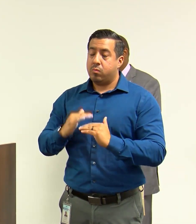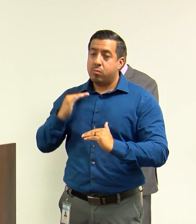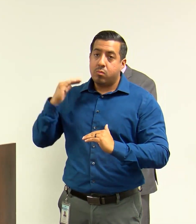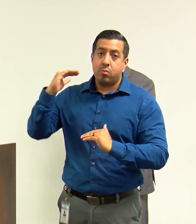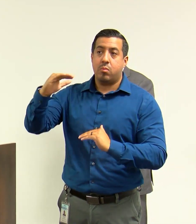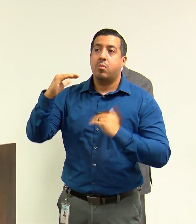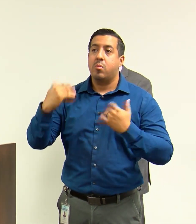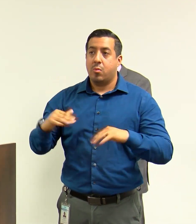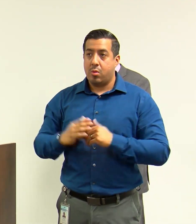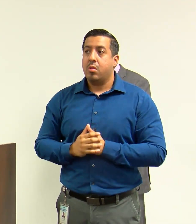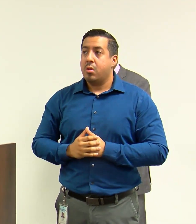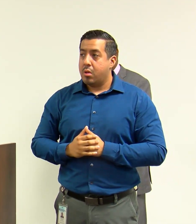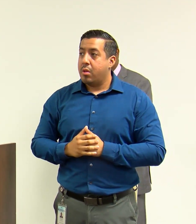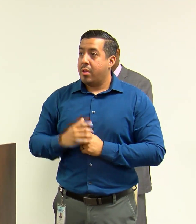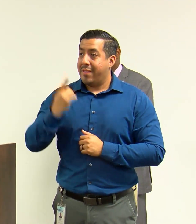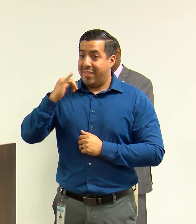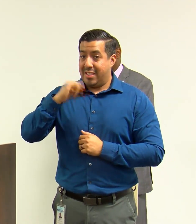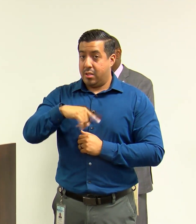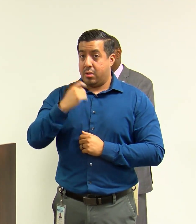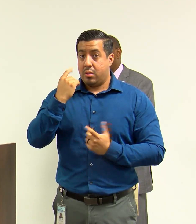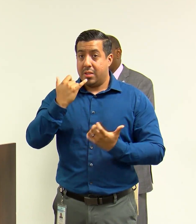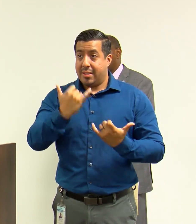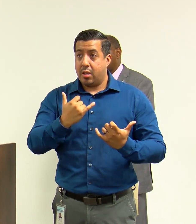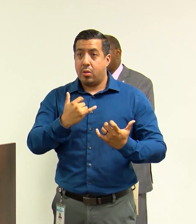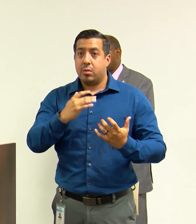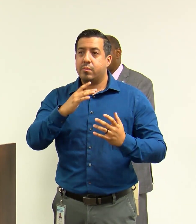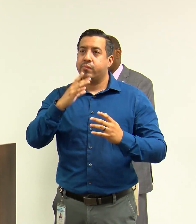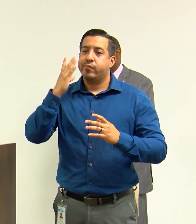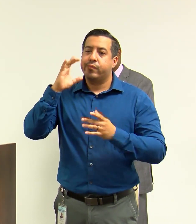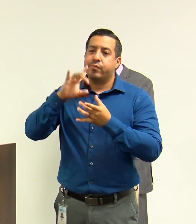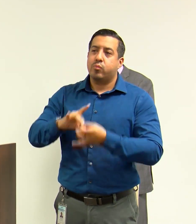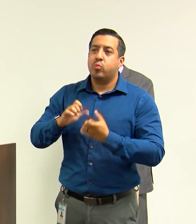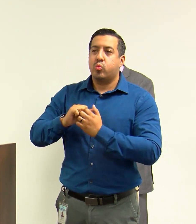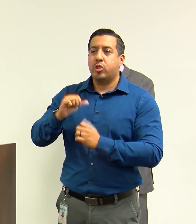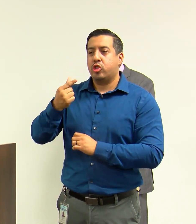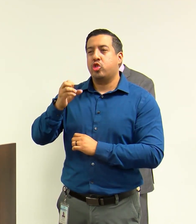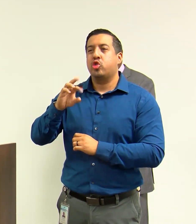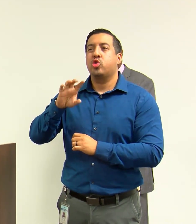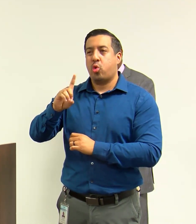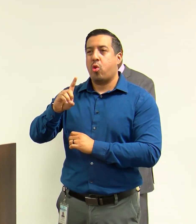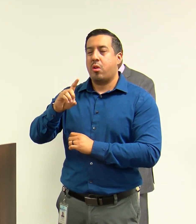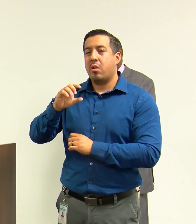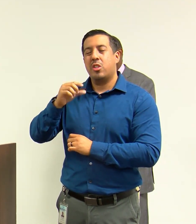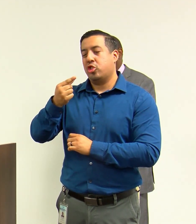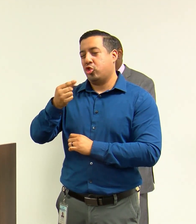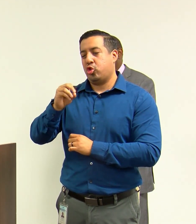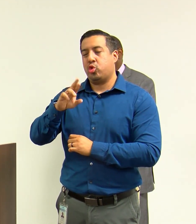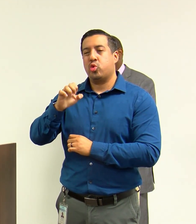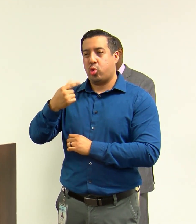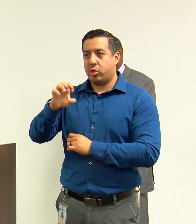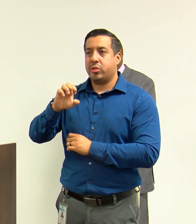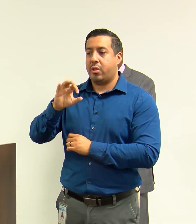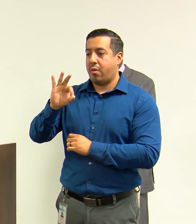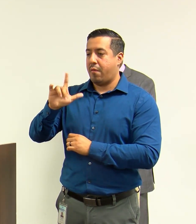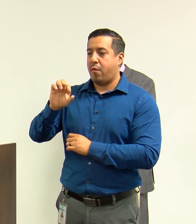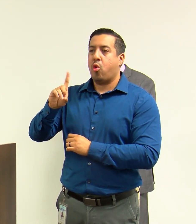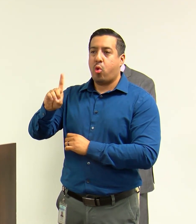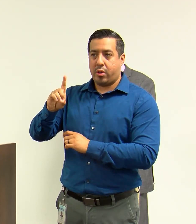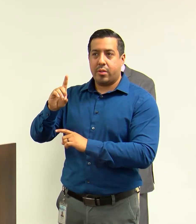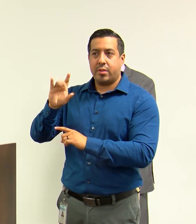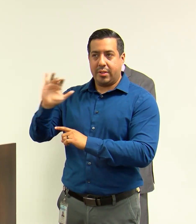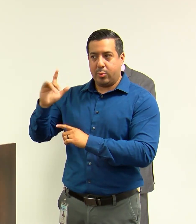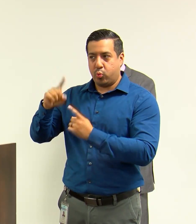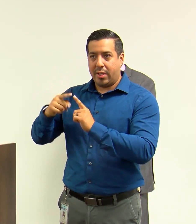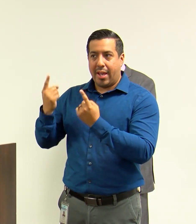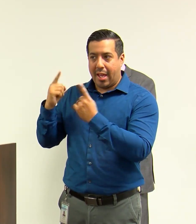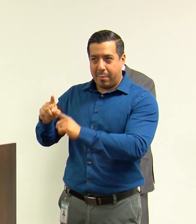particularly as this language is in the George Floyd Justice and Policing Act, which has not yet passed the United States Senate, and the timeliness